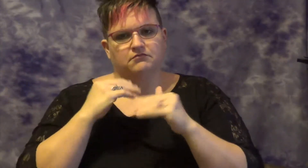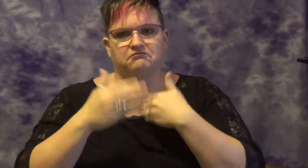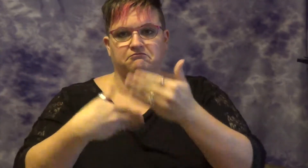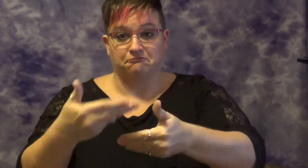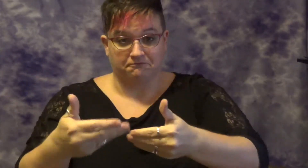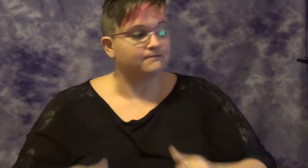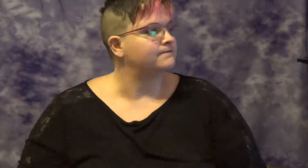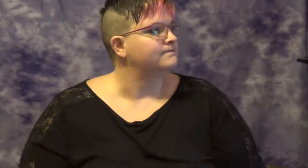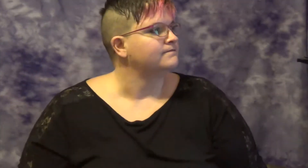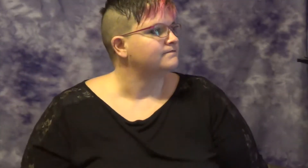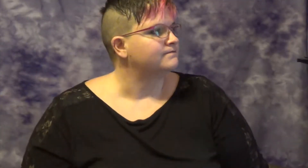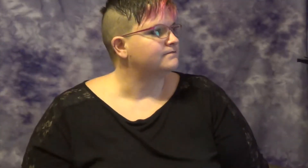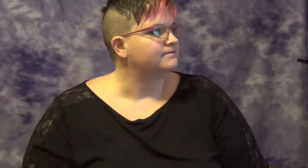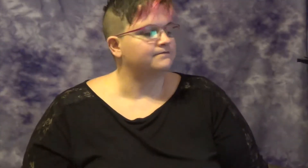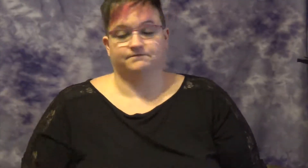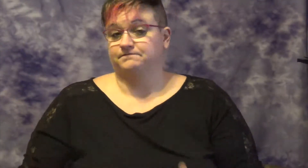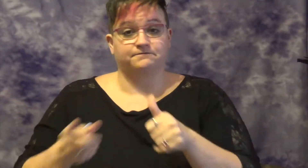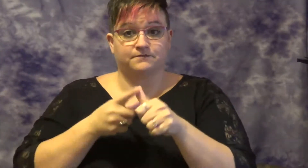and how that comes about.